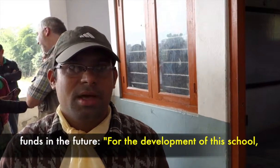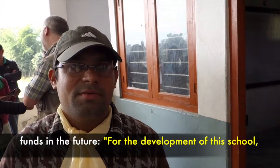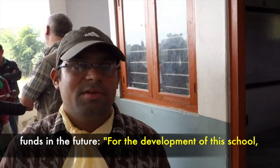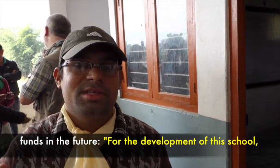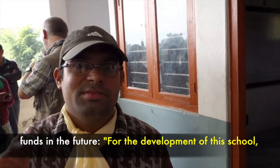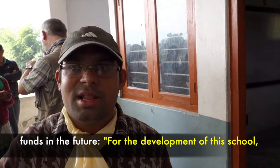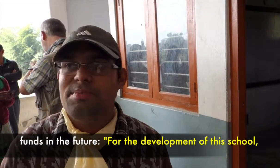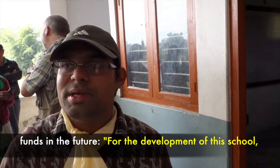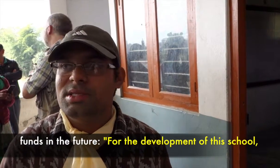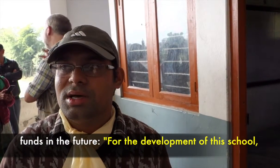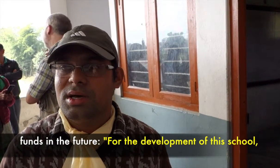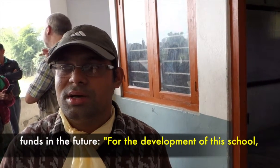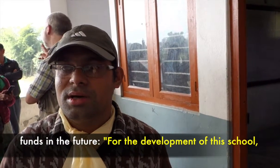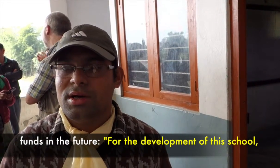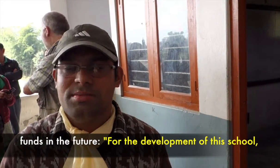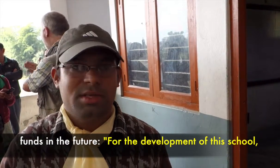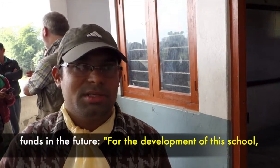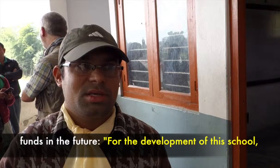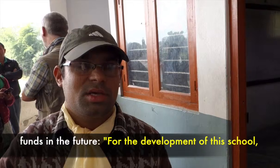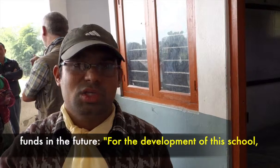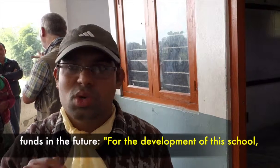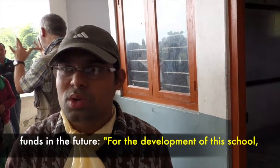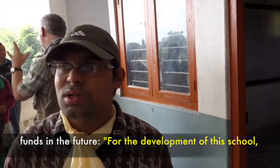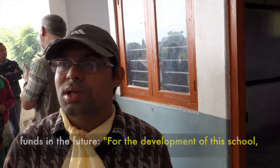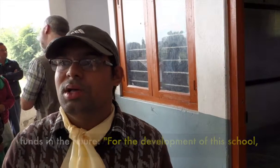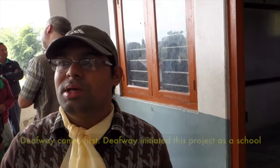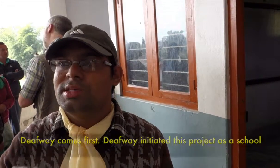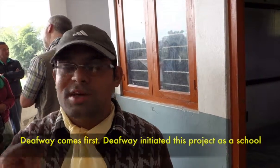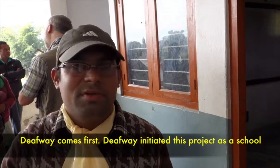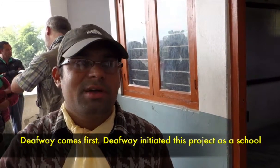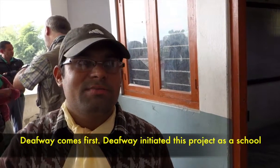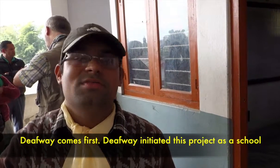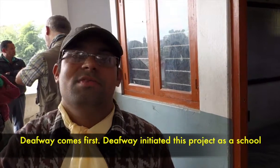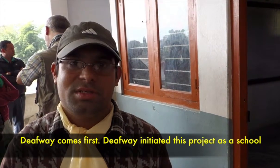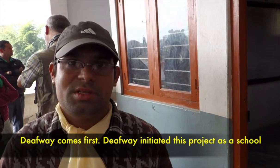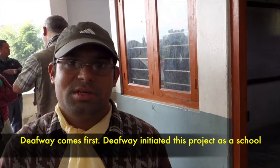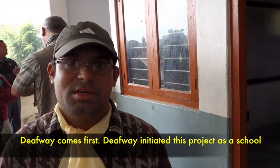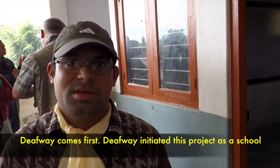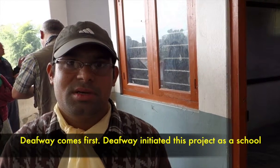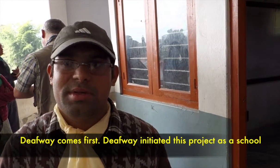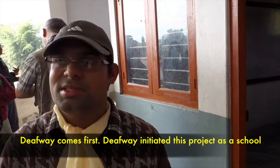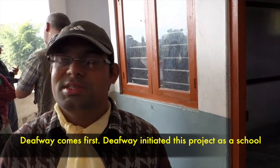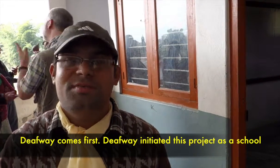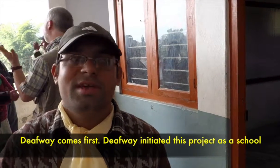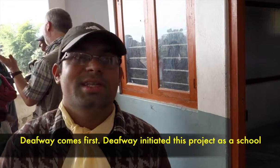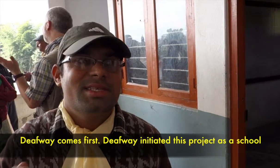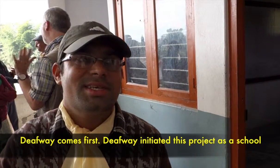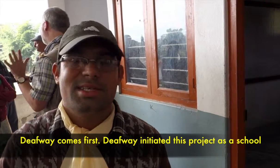For the development of this school, Deafway comes first. Because Deafway initiated